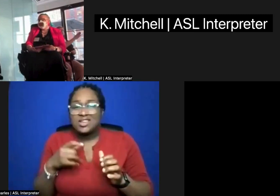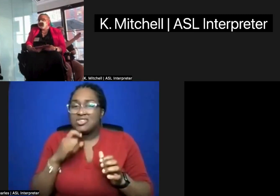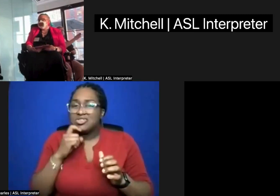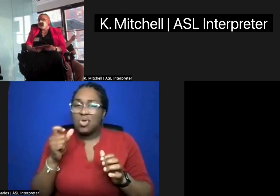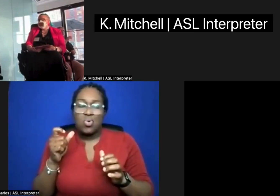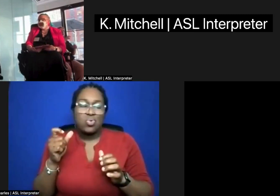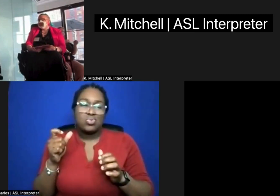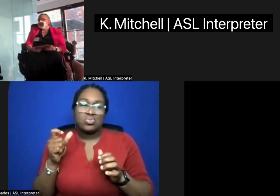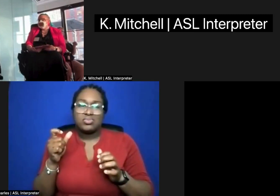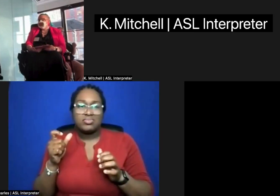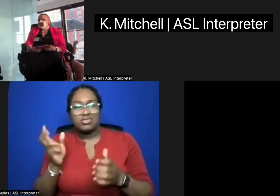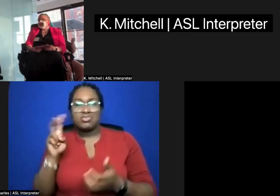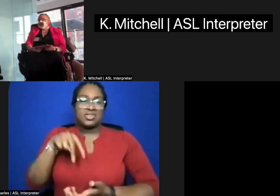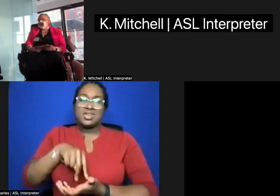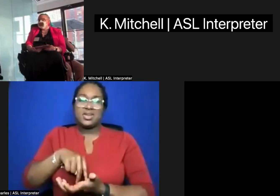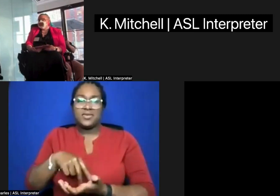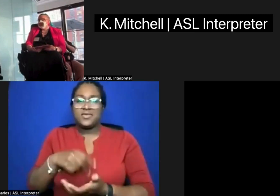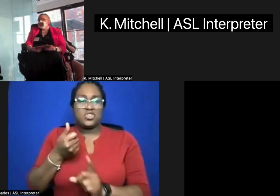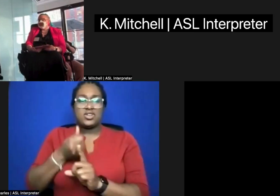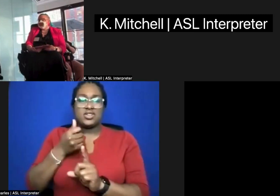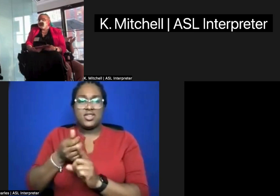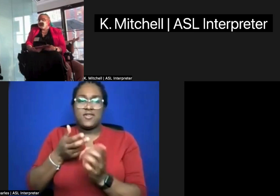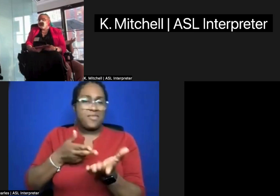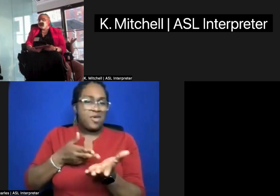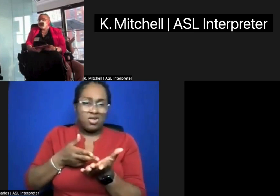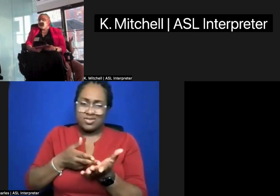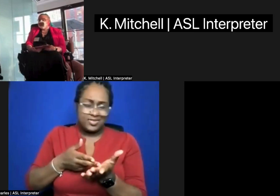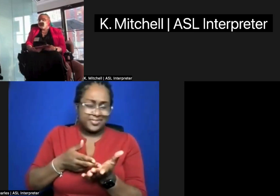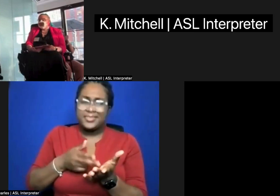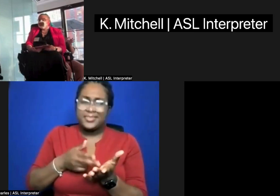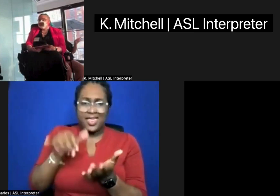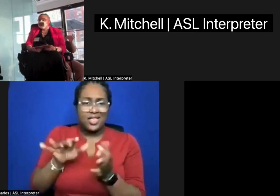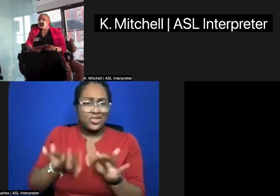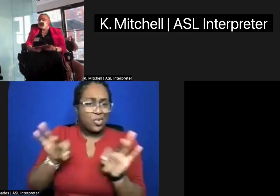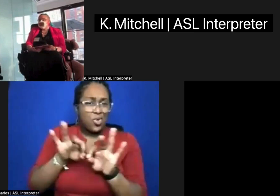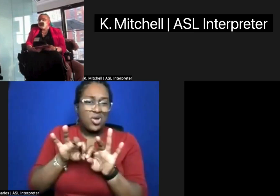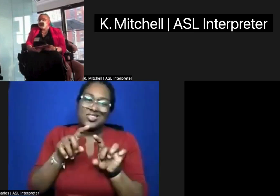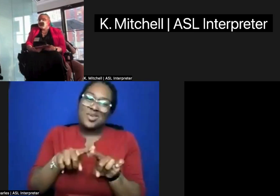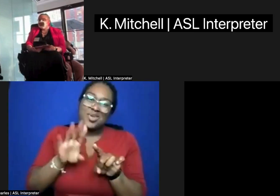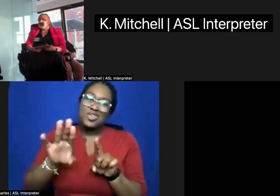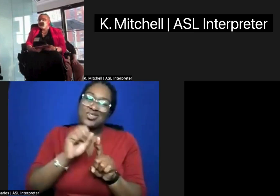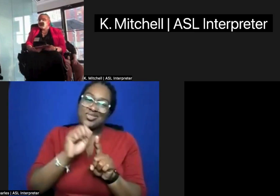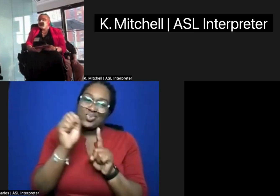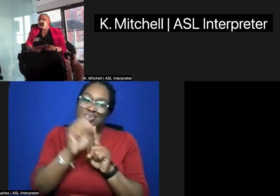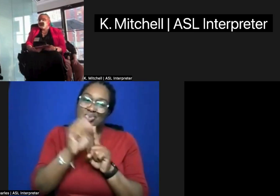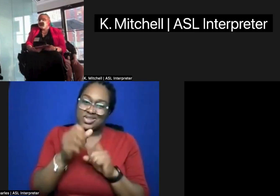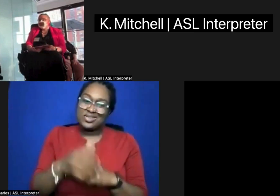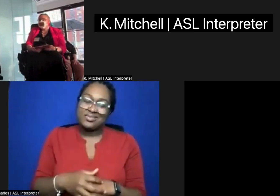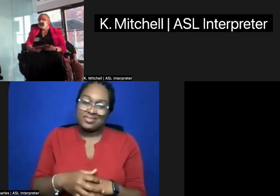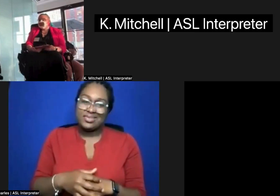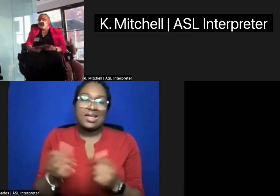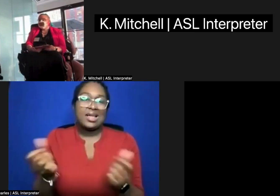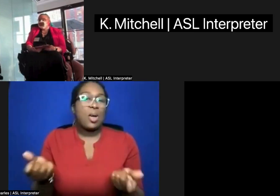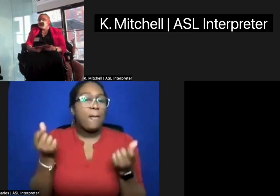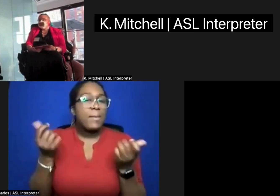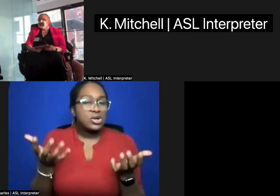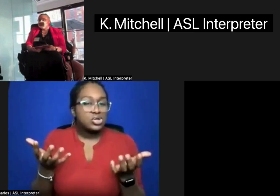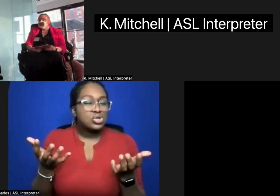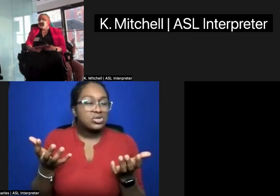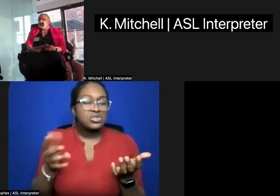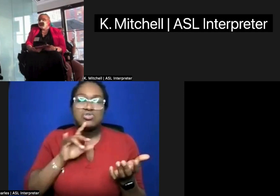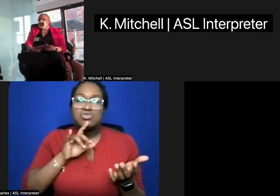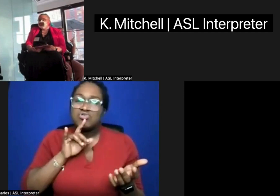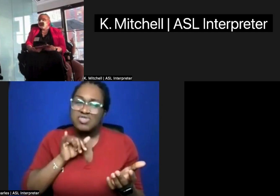stick up for themselves or be honest. I think that's really important. It just really depends on your situation, and how much you really